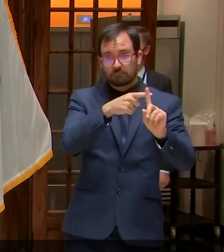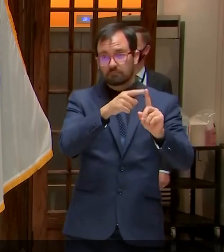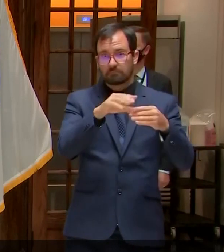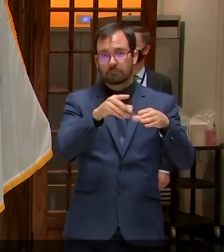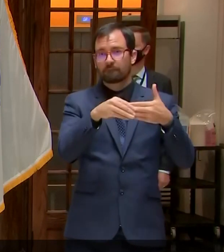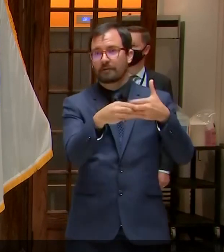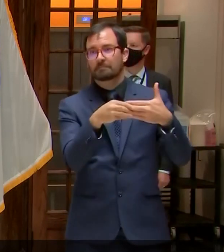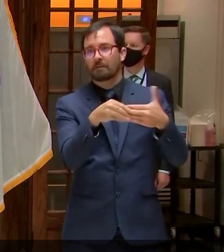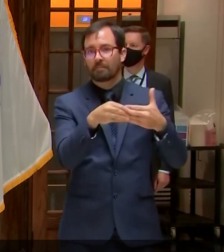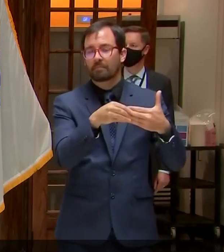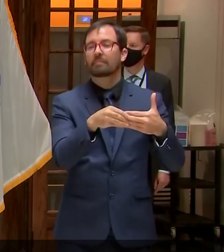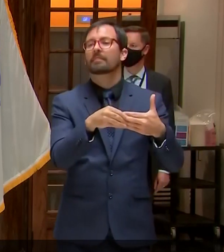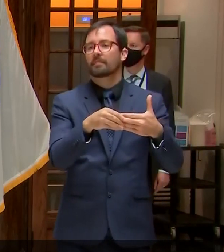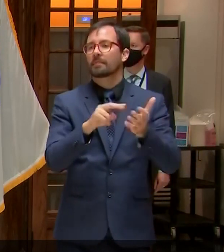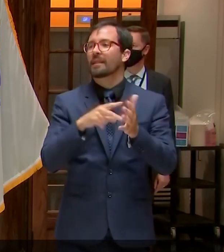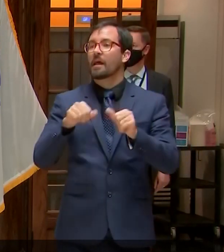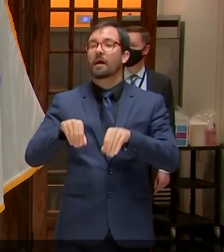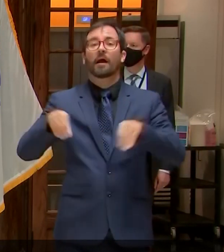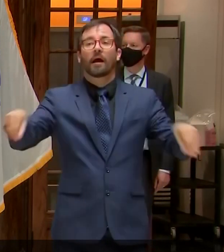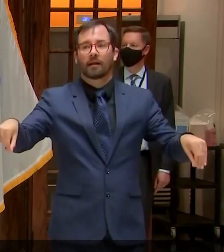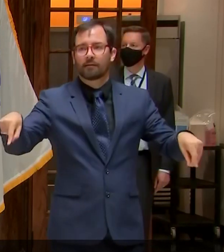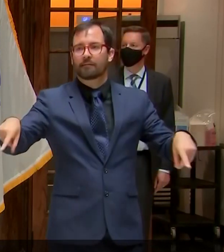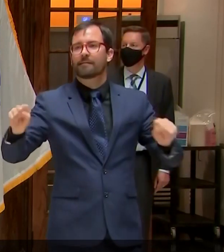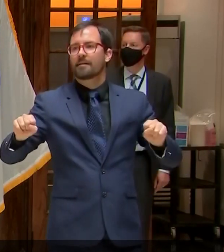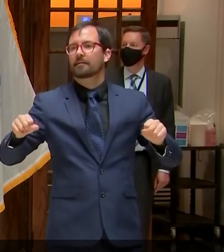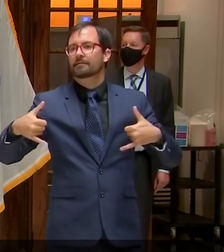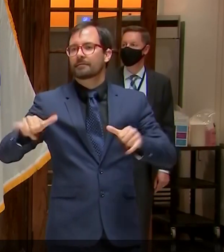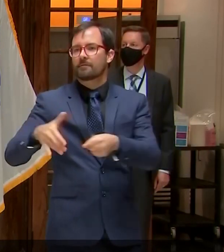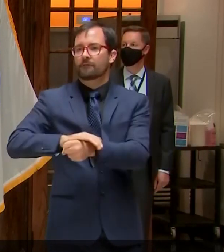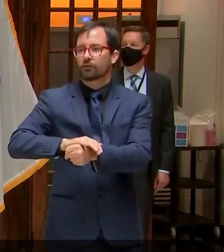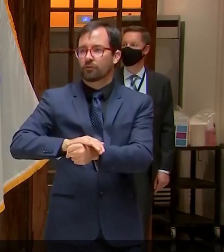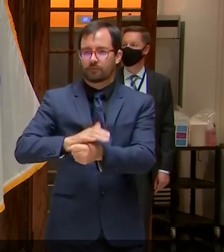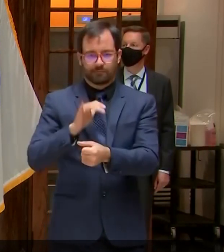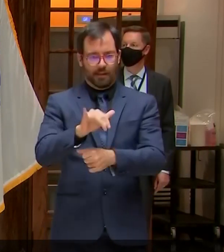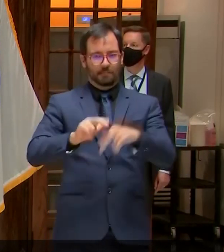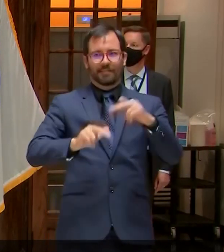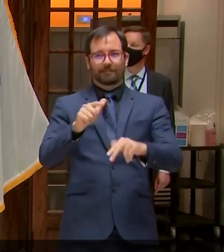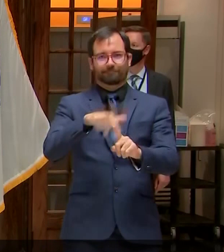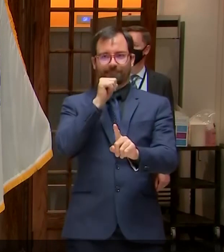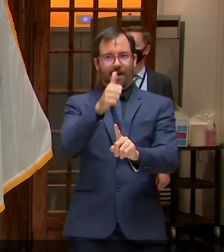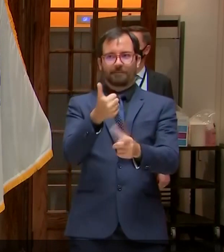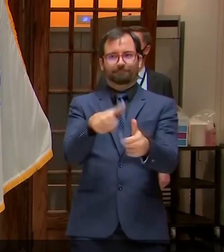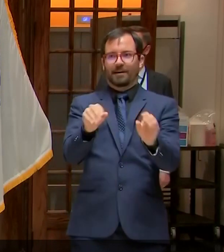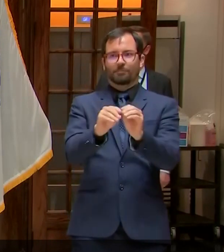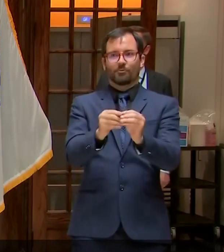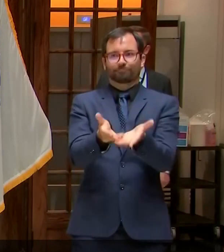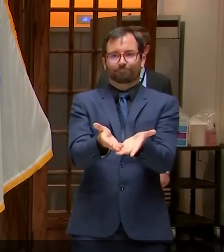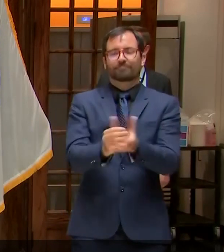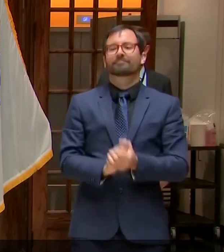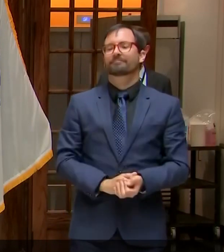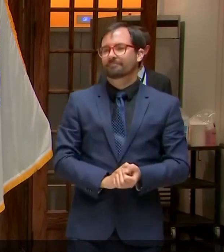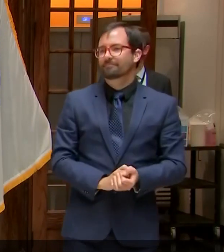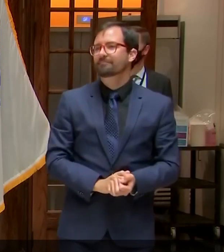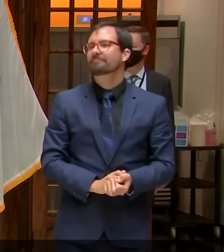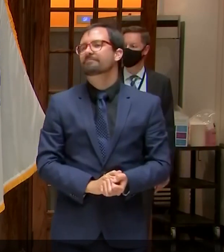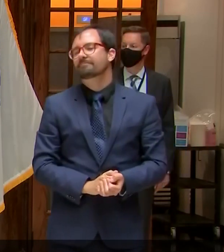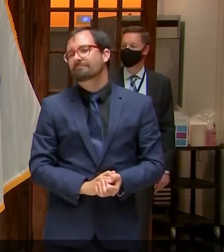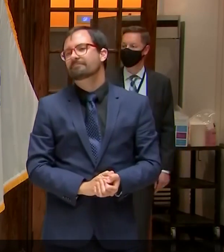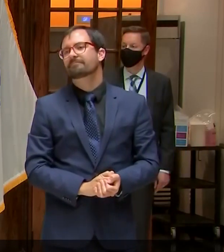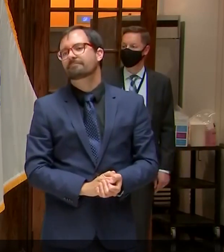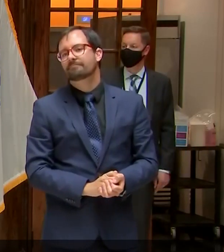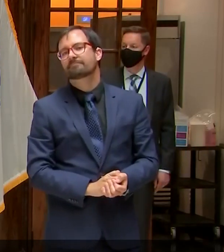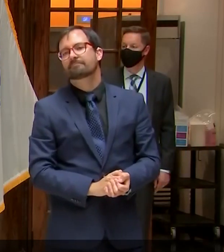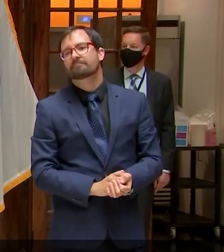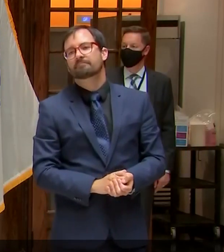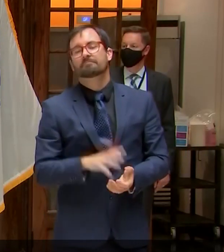this a couple days at a time as more information becomes available. But the first things we were most concerned about was place and space for all the patients, and